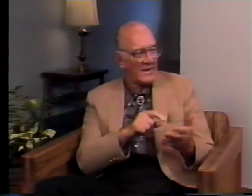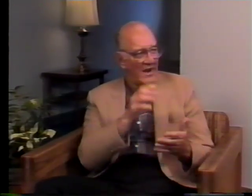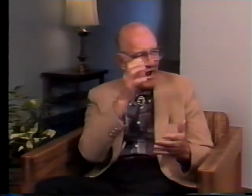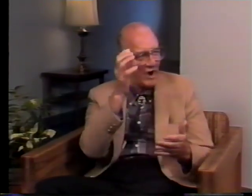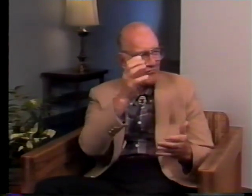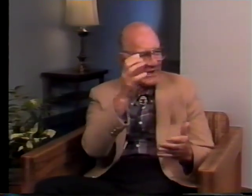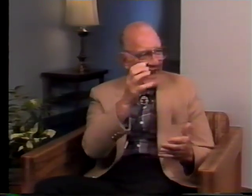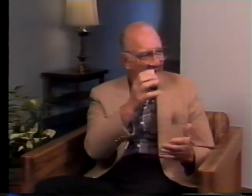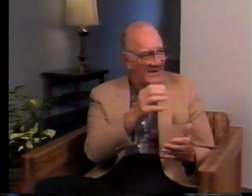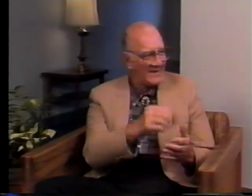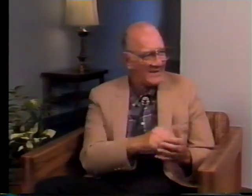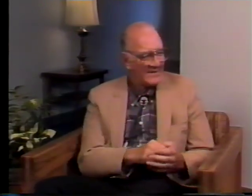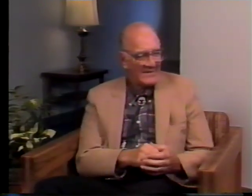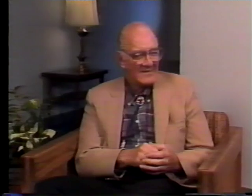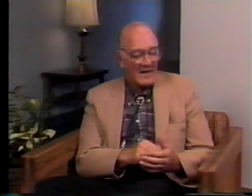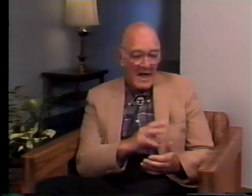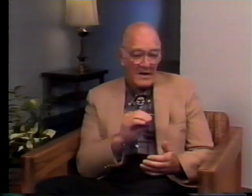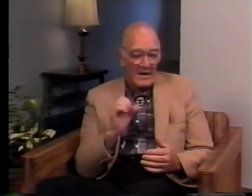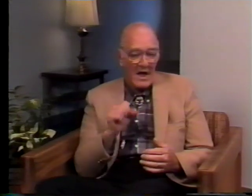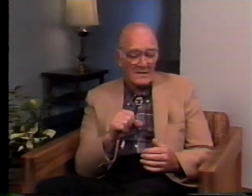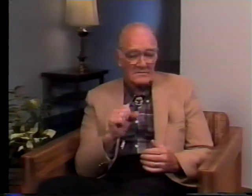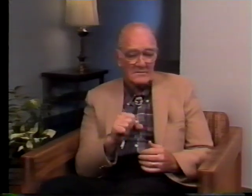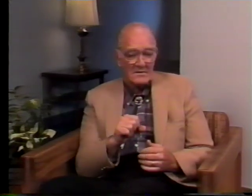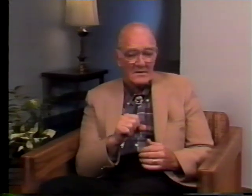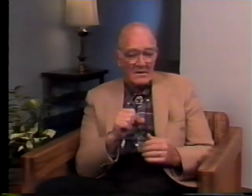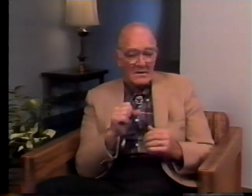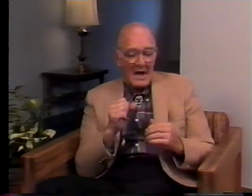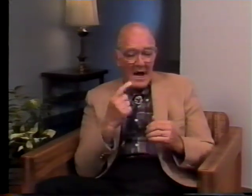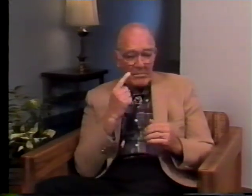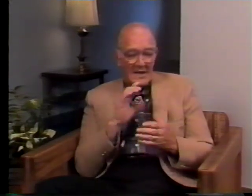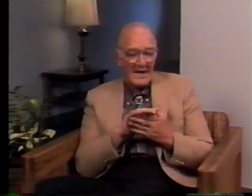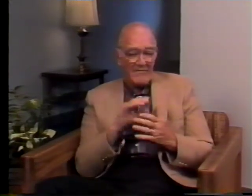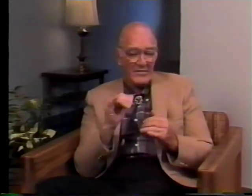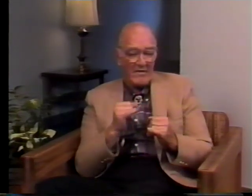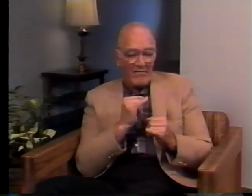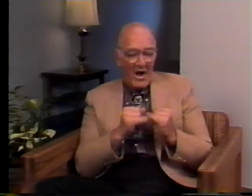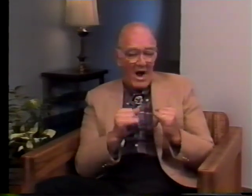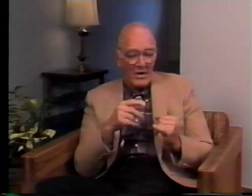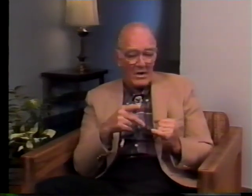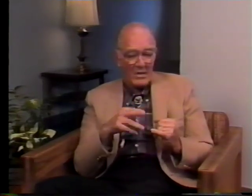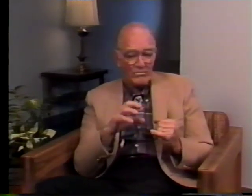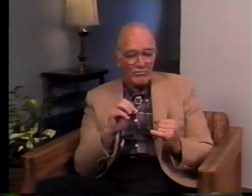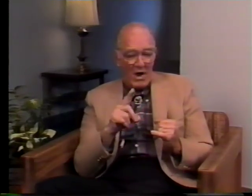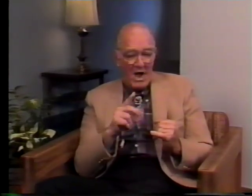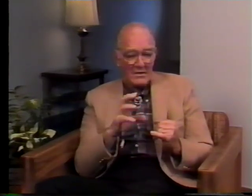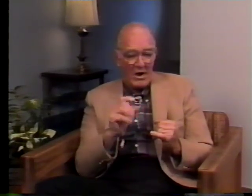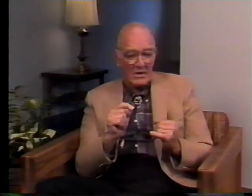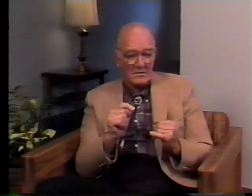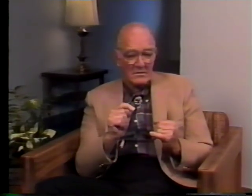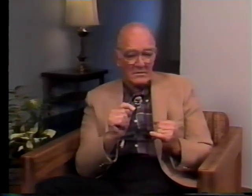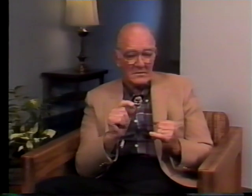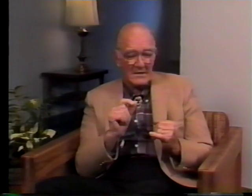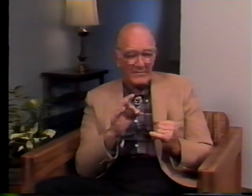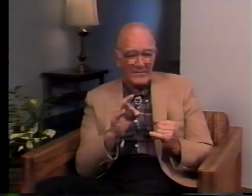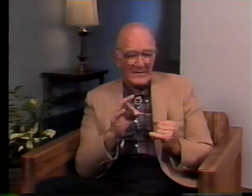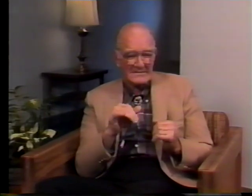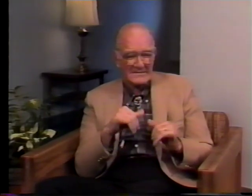are creating. And yes, I believe the final product, if it's